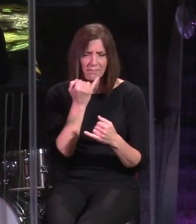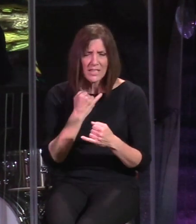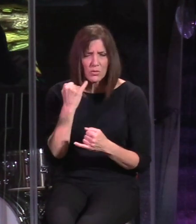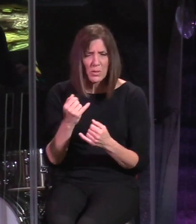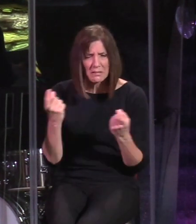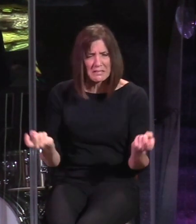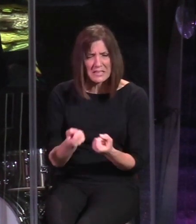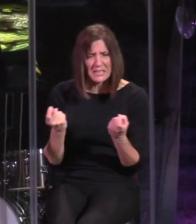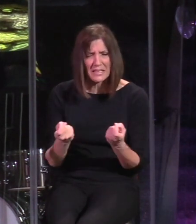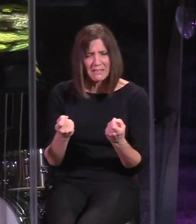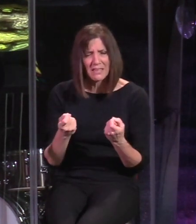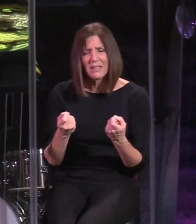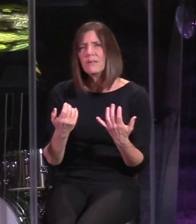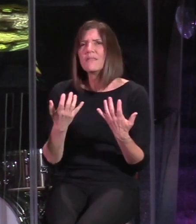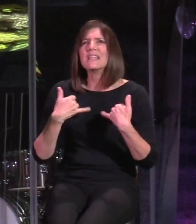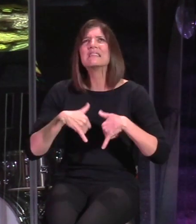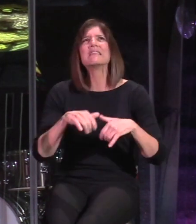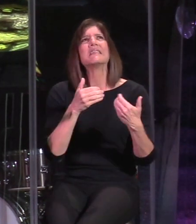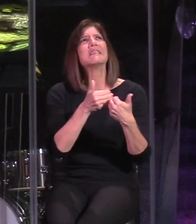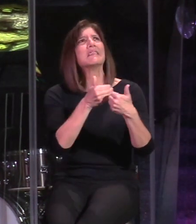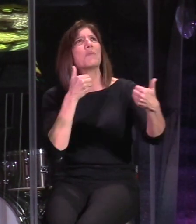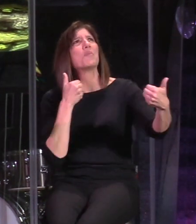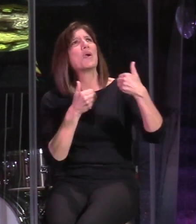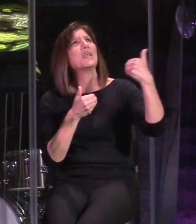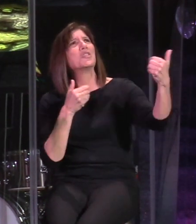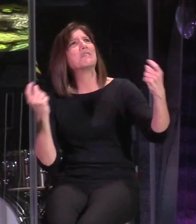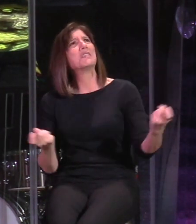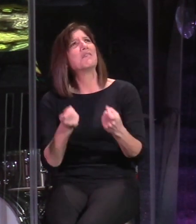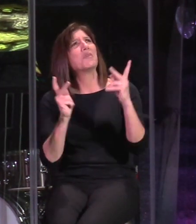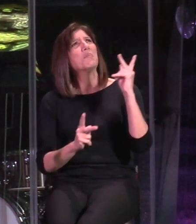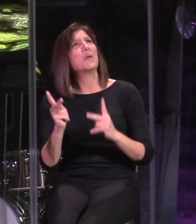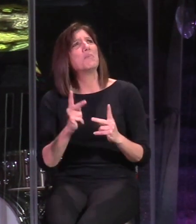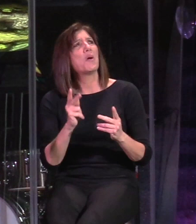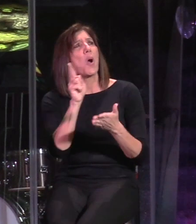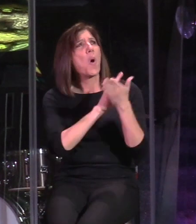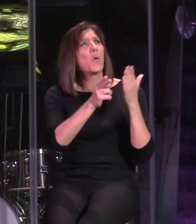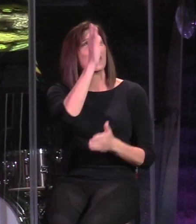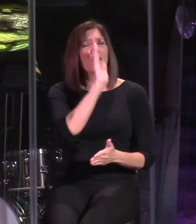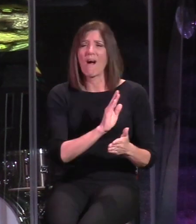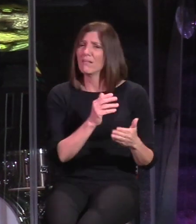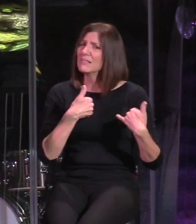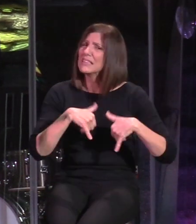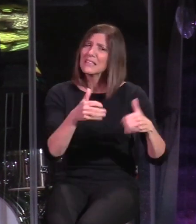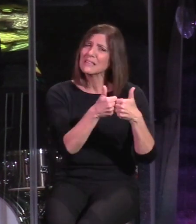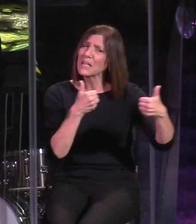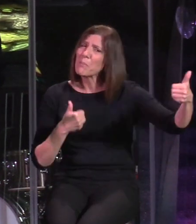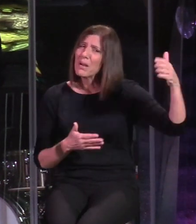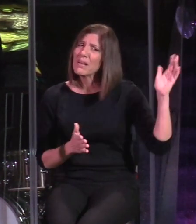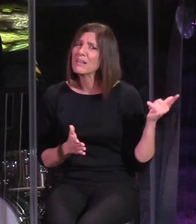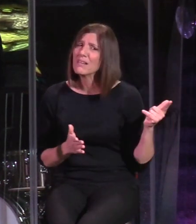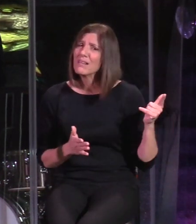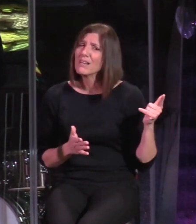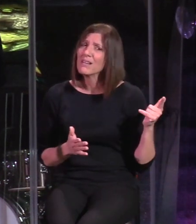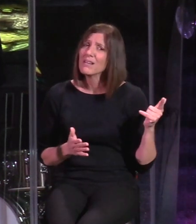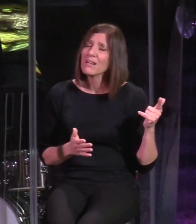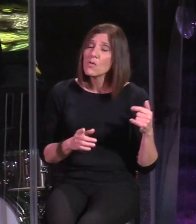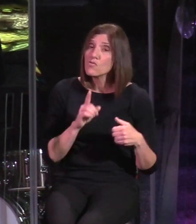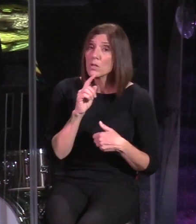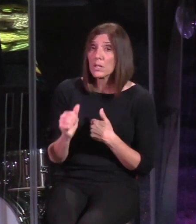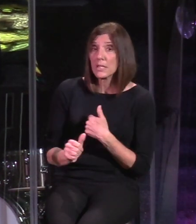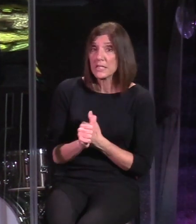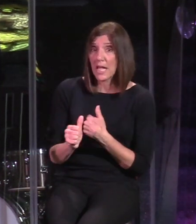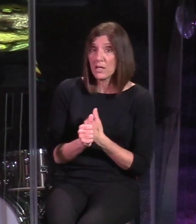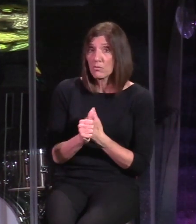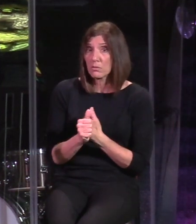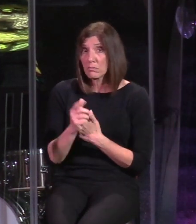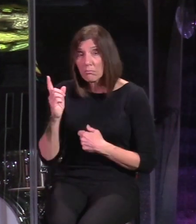was still a separation between sinful humans and a holy God. And it was dangerous for them to be in